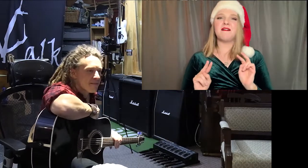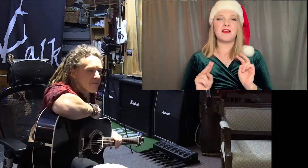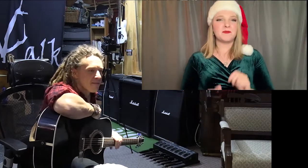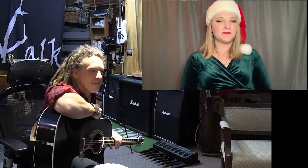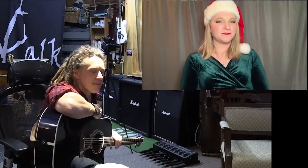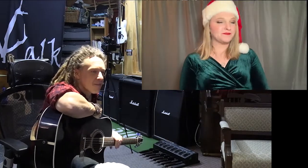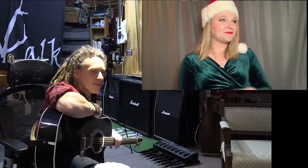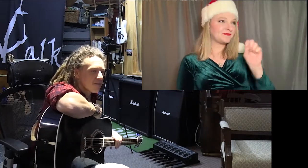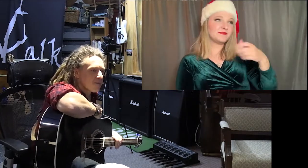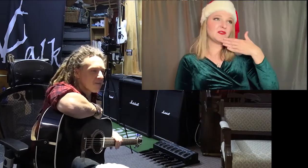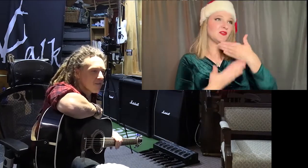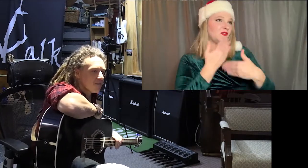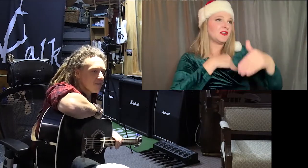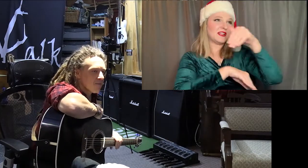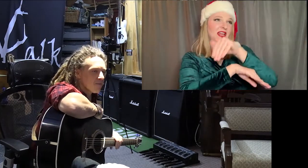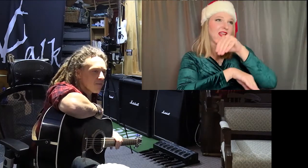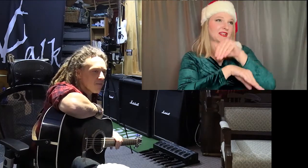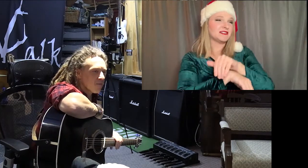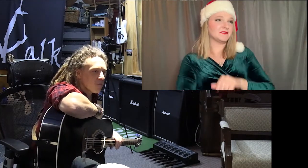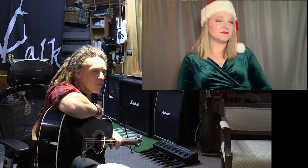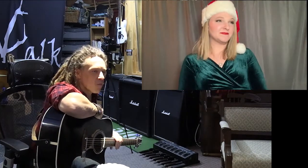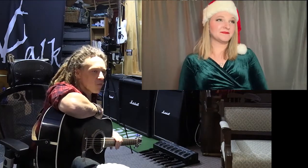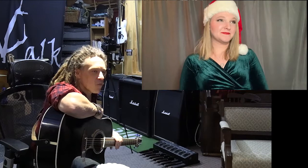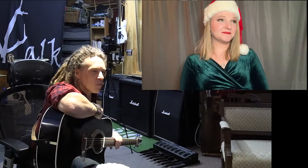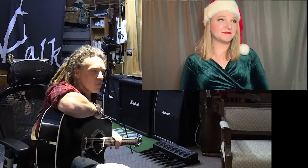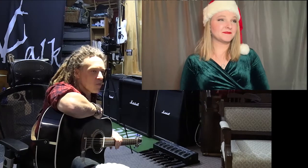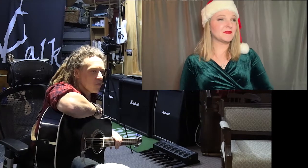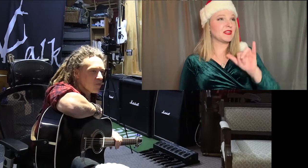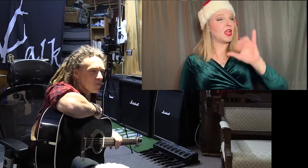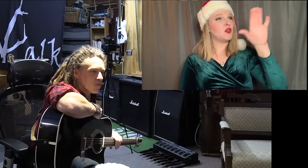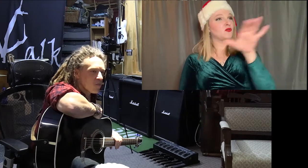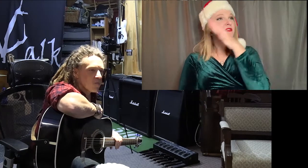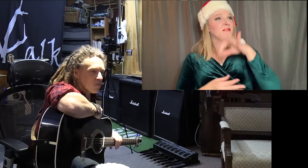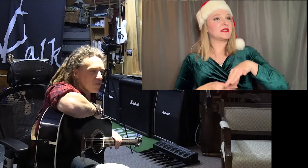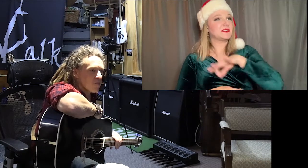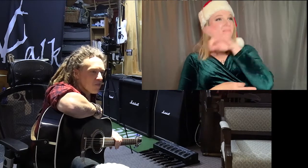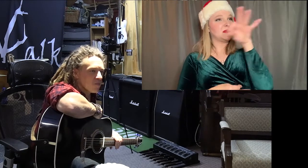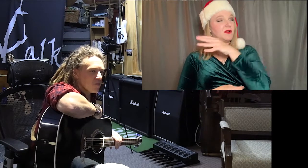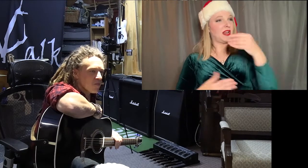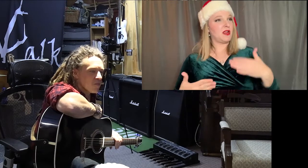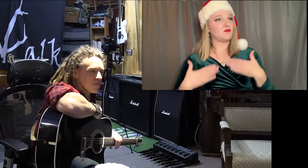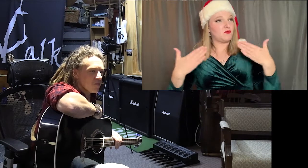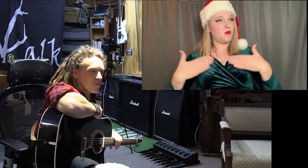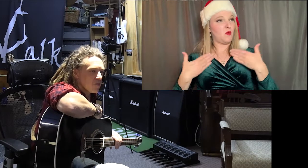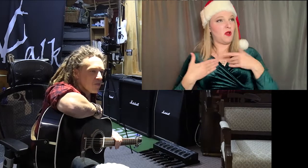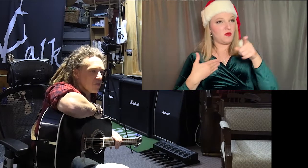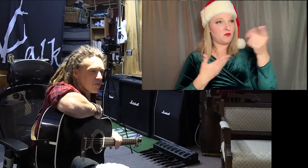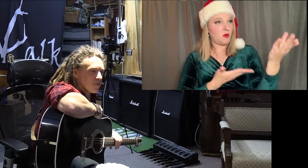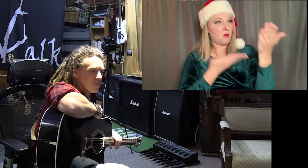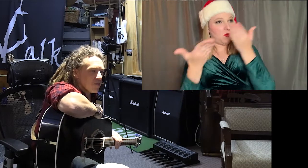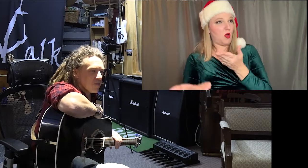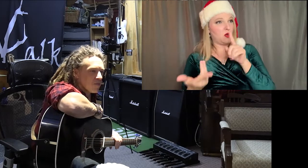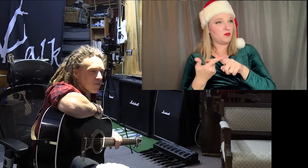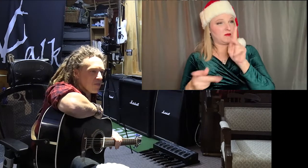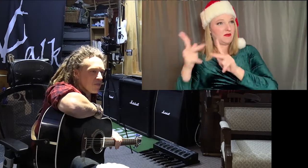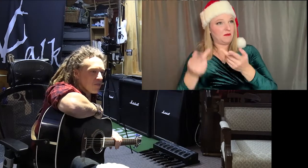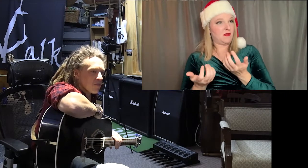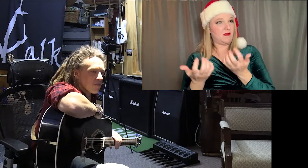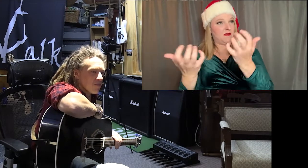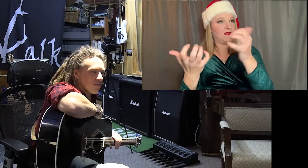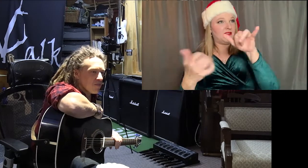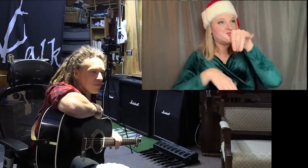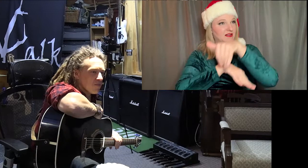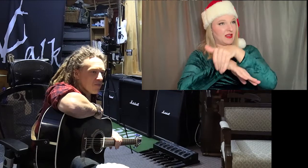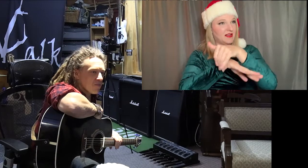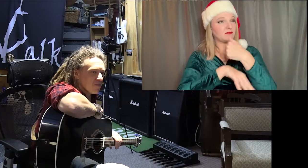I think it was a great night that you brought that Christmas spirit and joy to the people that night. And I really look forward